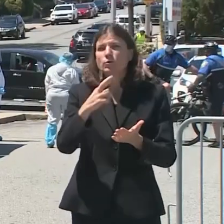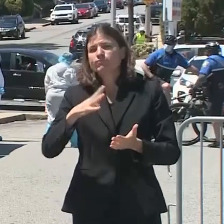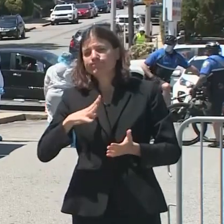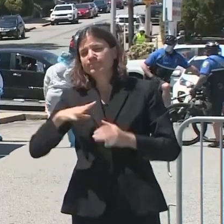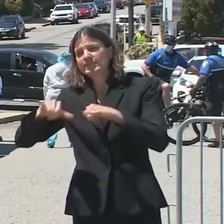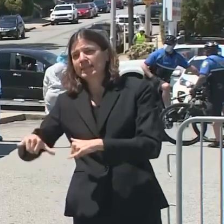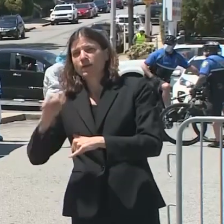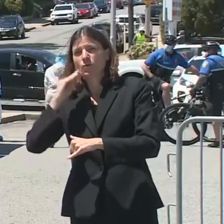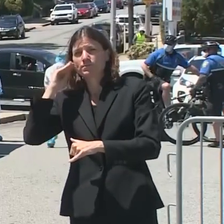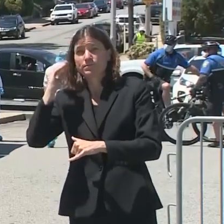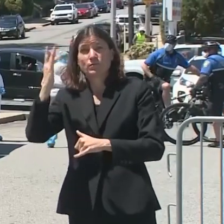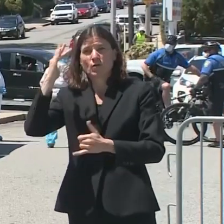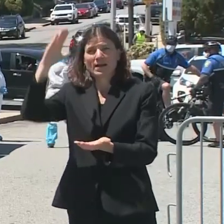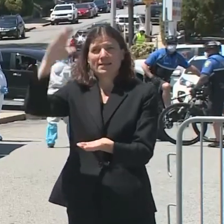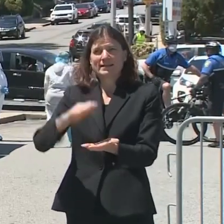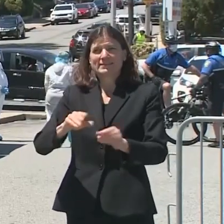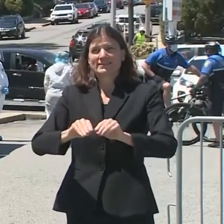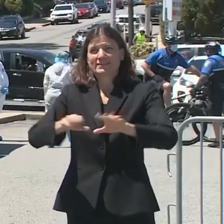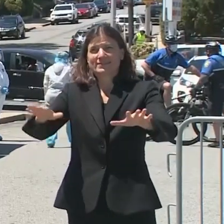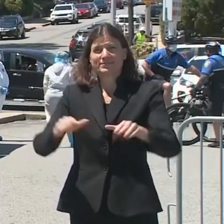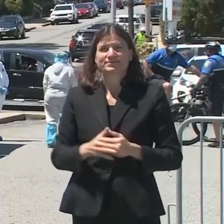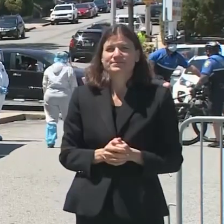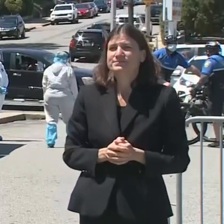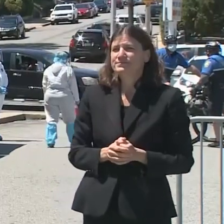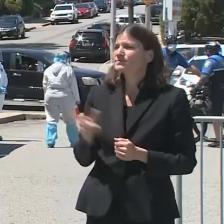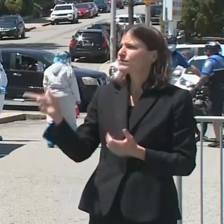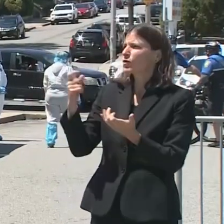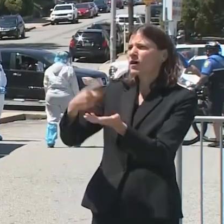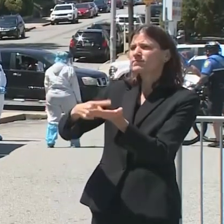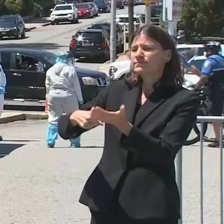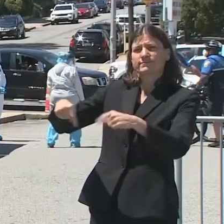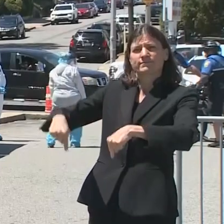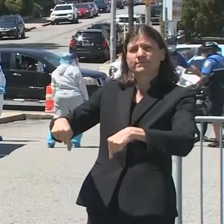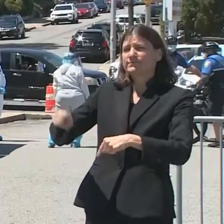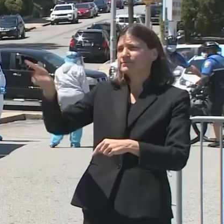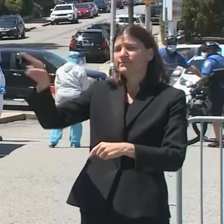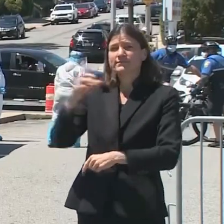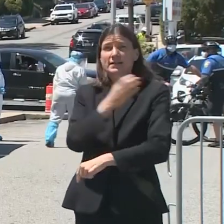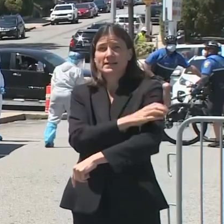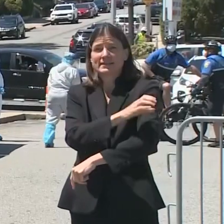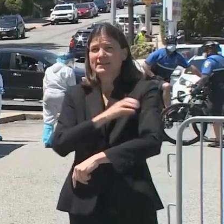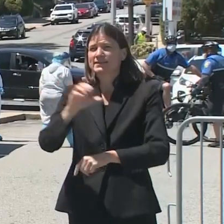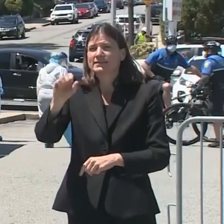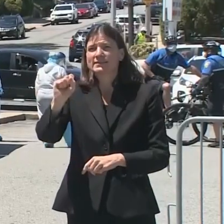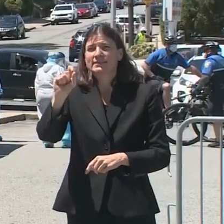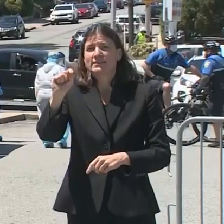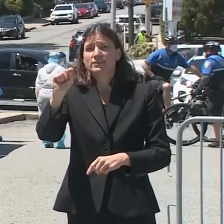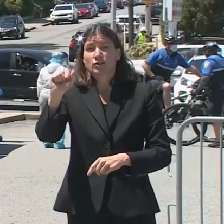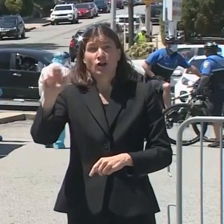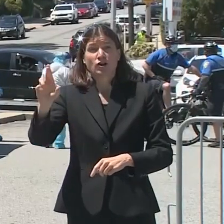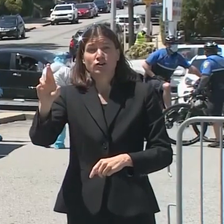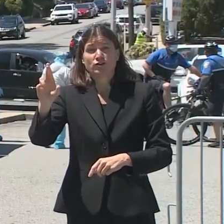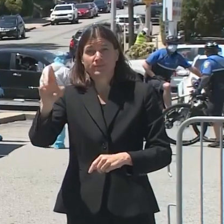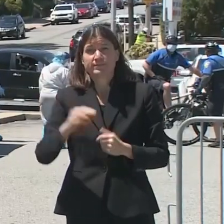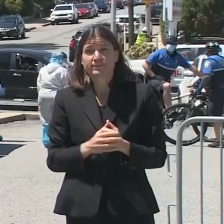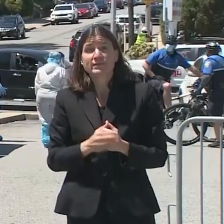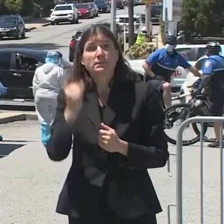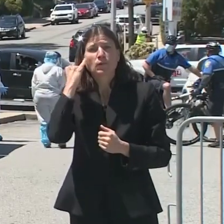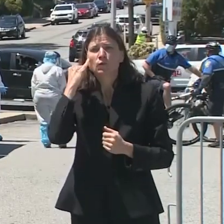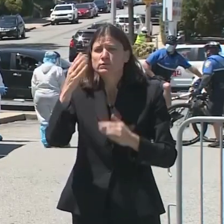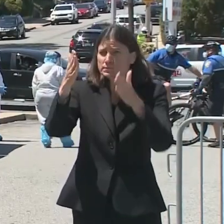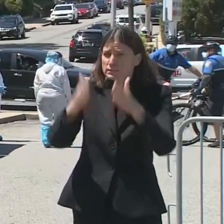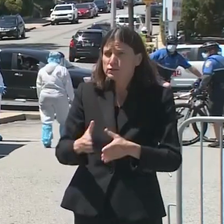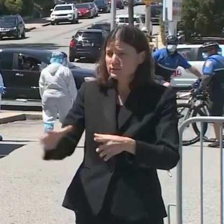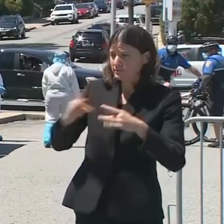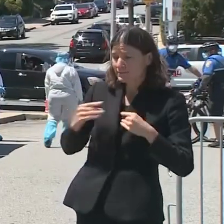recovery and isolation sites available for people who test positive with COVID-19 here in the South Coast. On April 1st, the Command